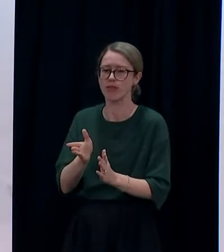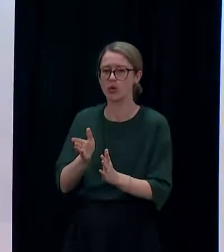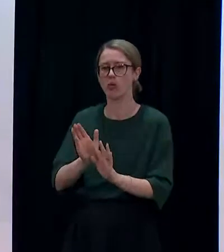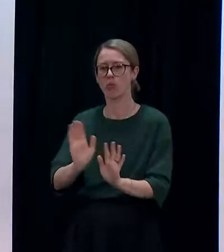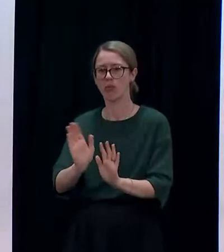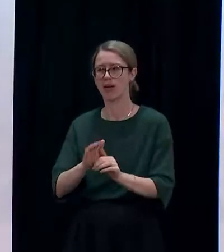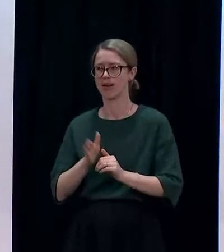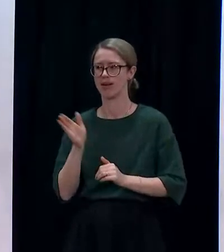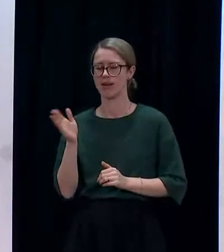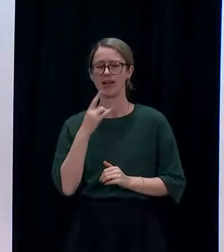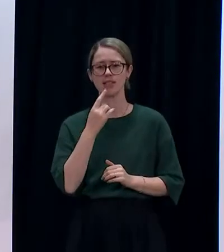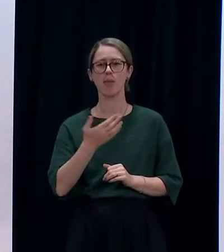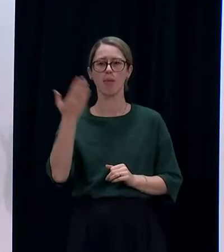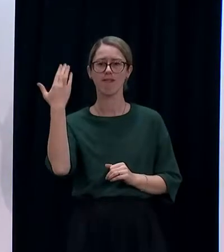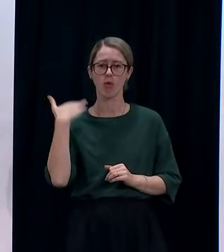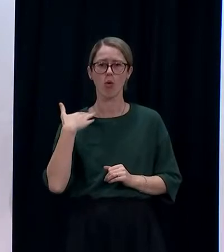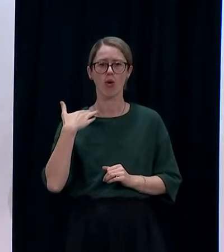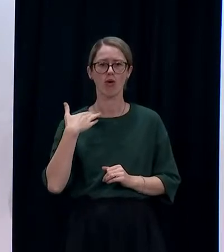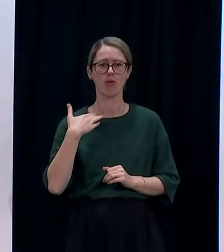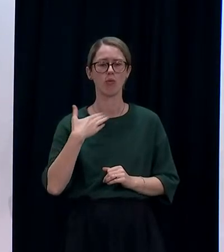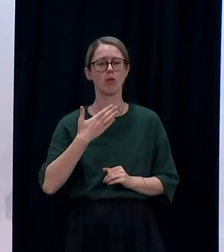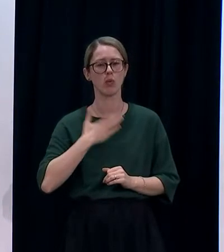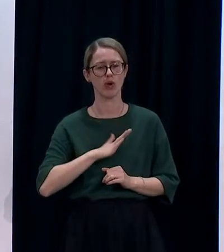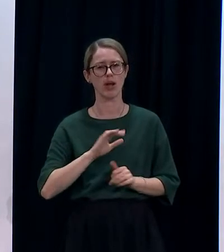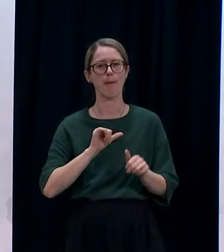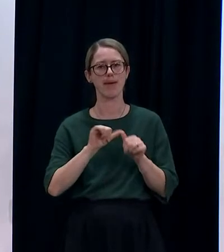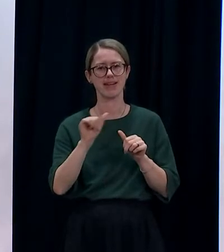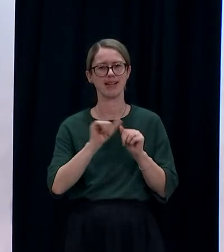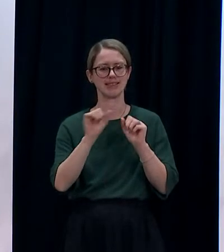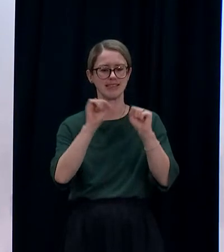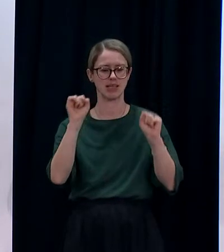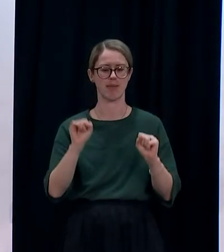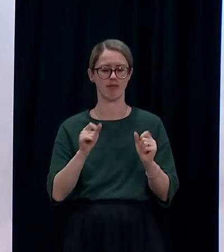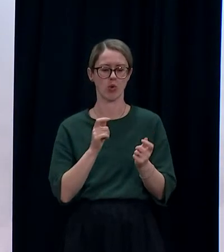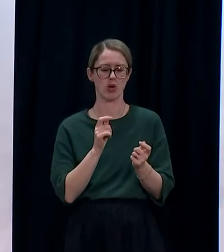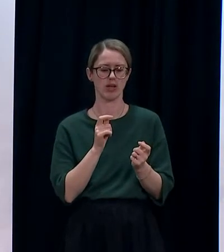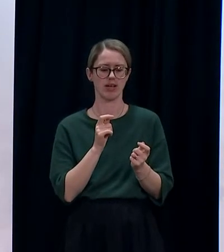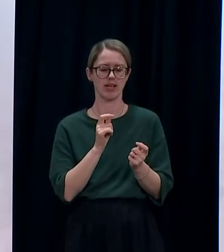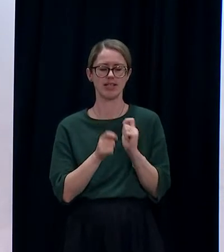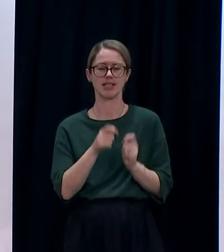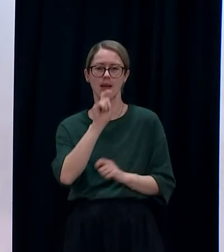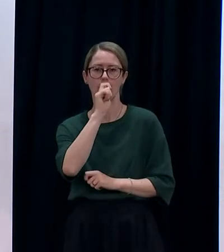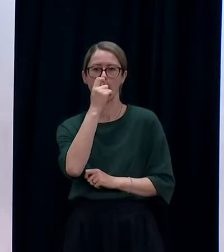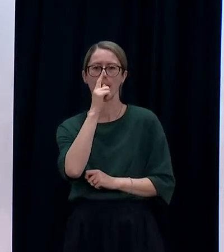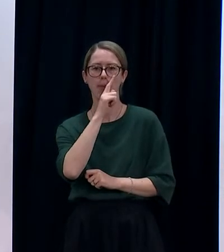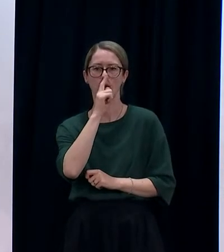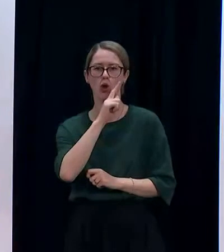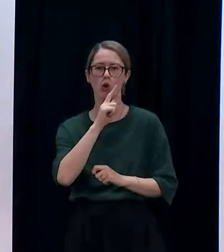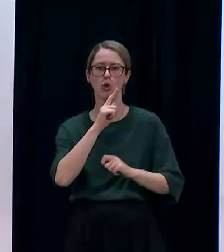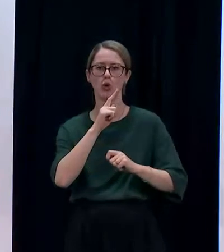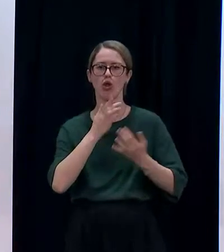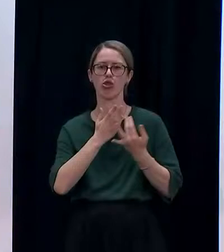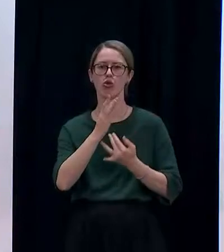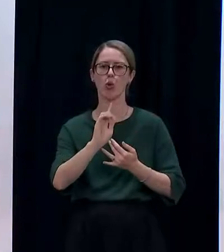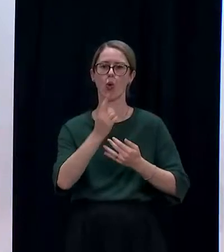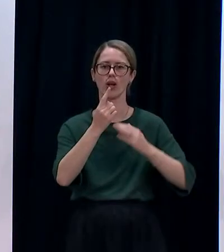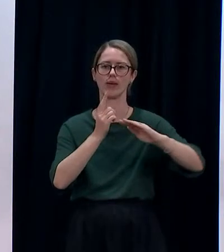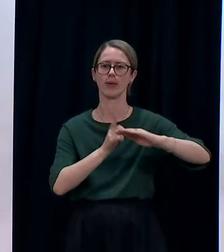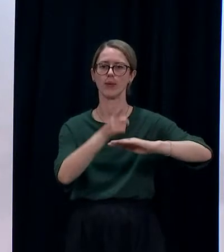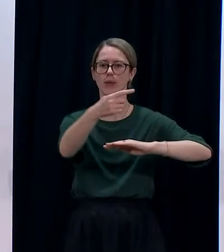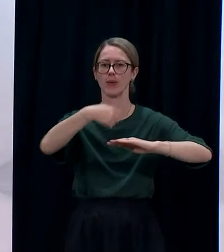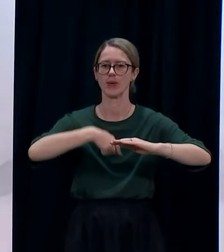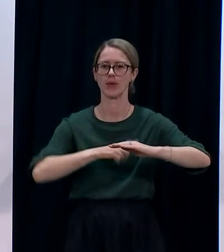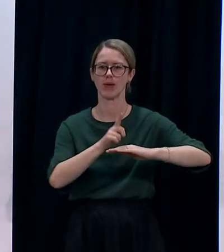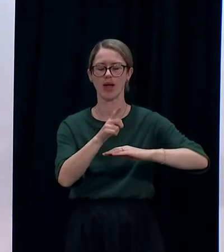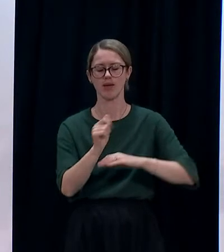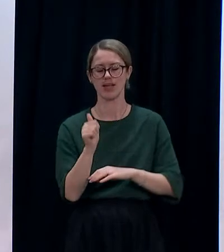as I said in my first answer, we're working towards a more systematic testing program. All that Dr. Bloomfield was doing